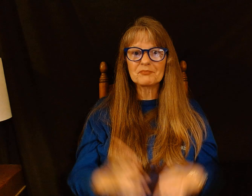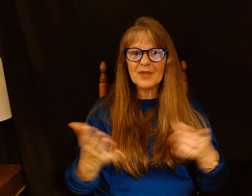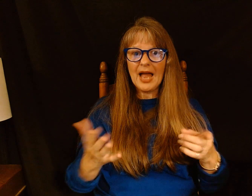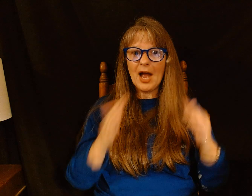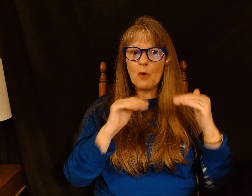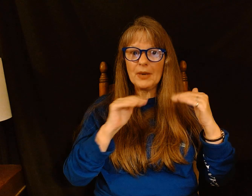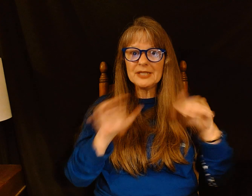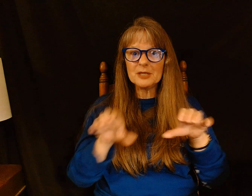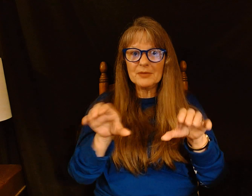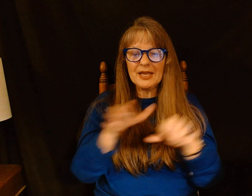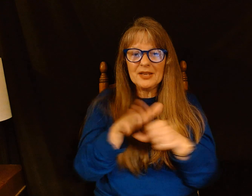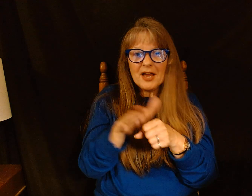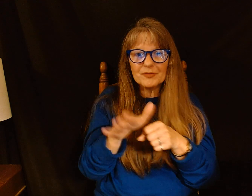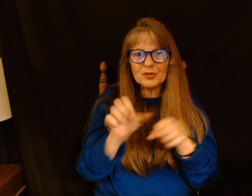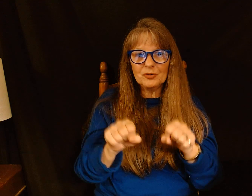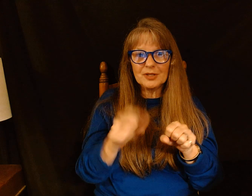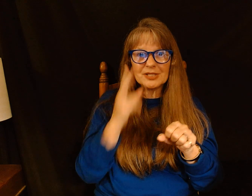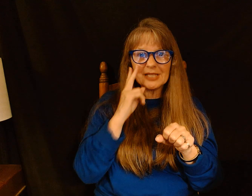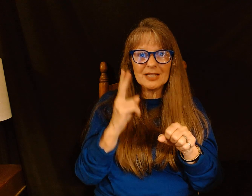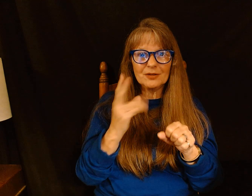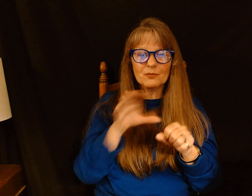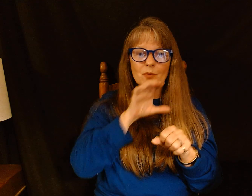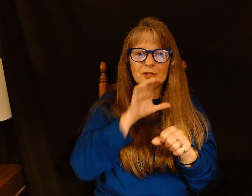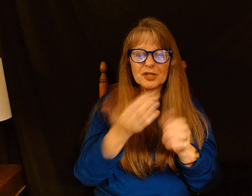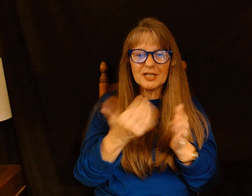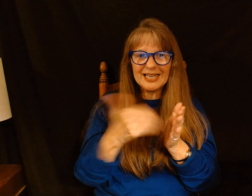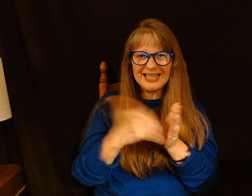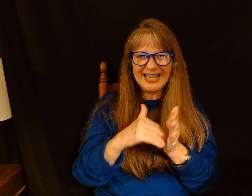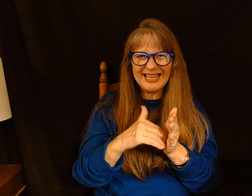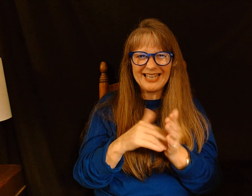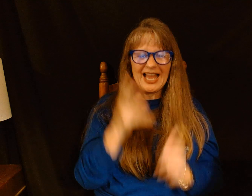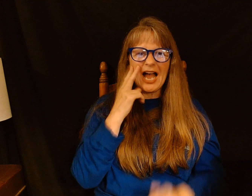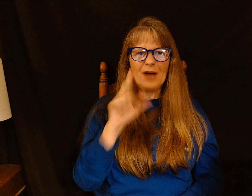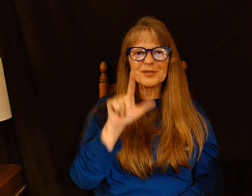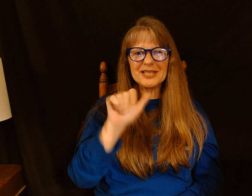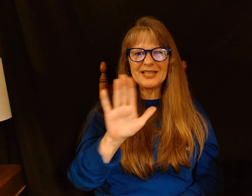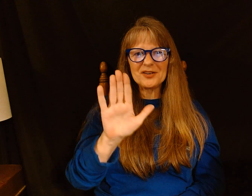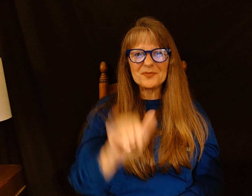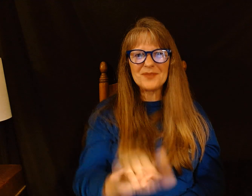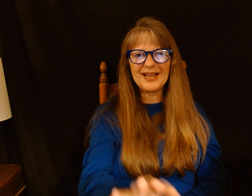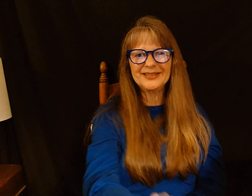I hope I did enough so you can see it and watch it again and again. I will see you later. Bye.